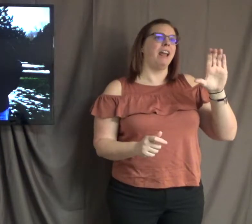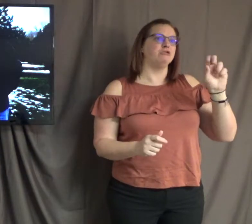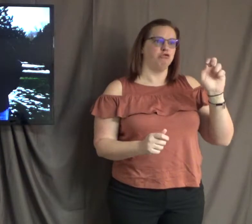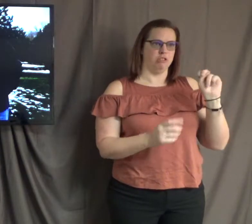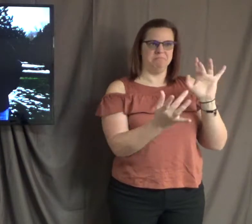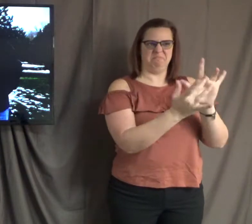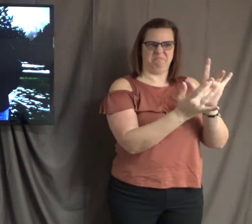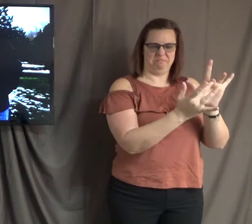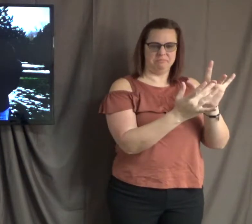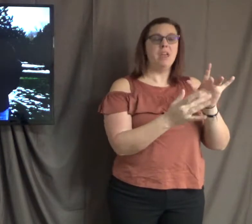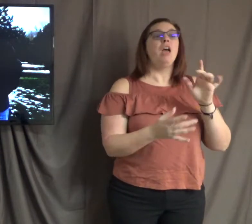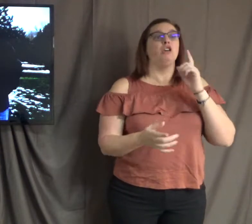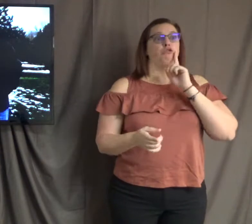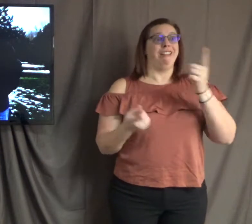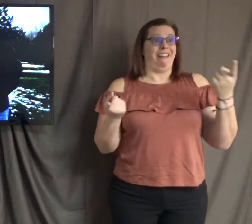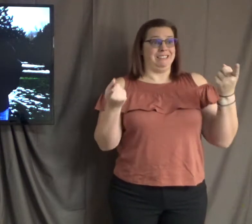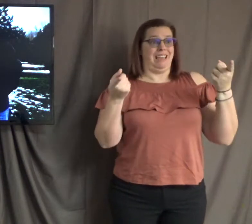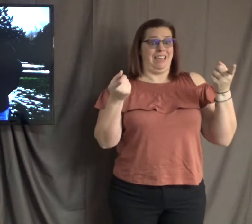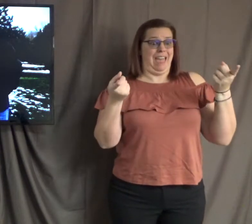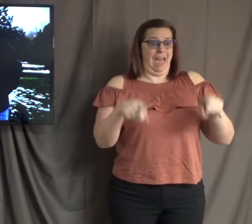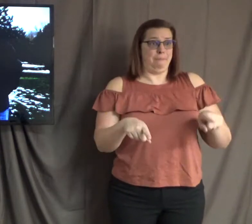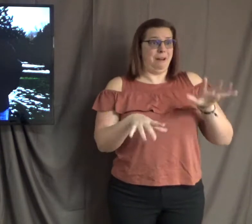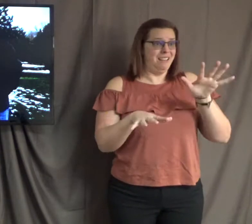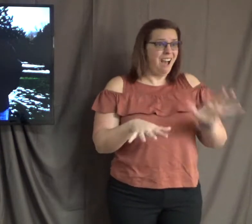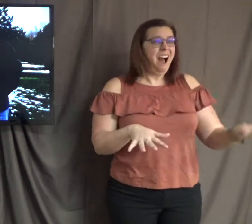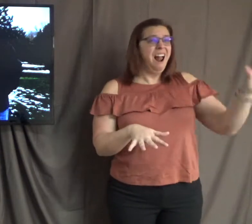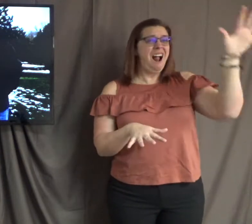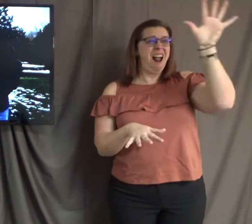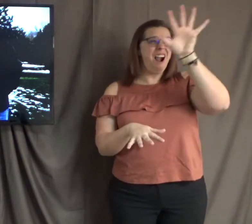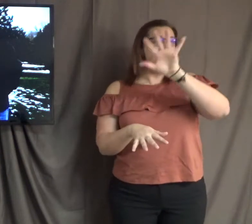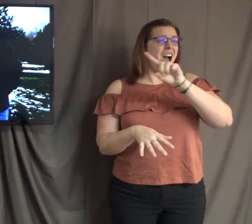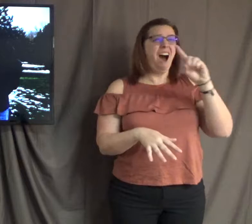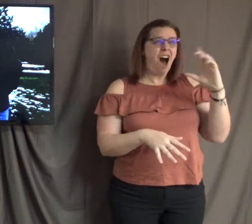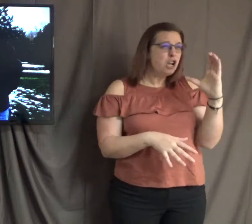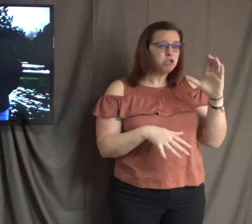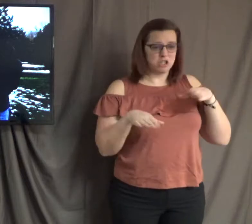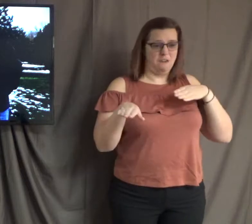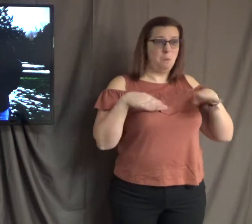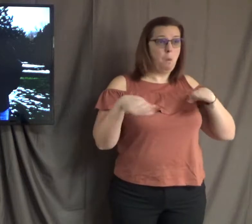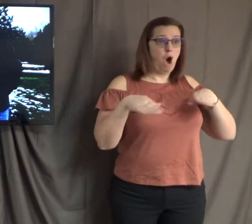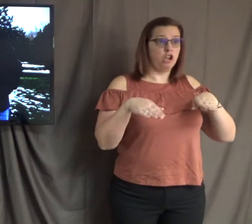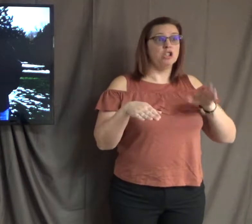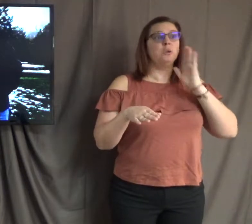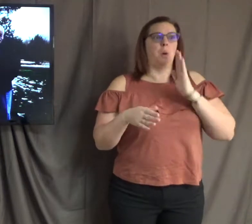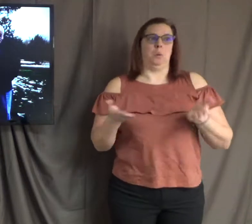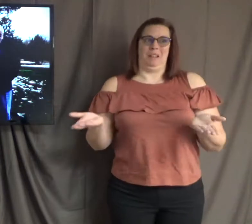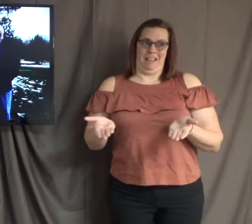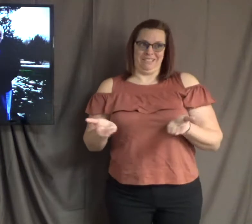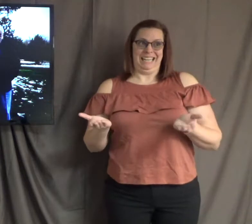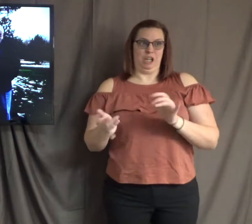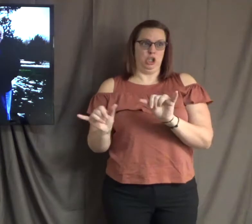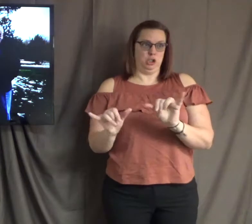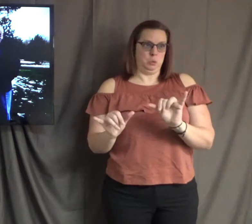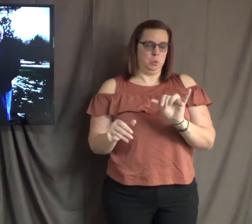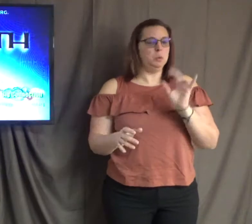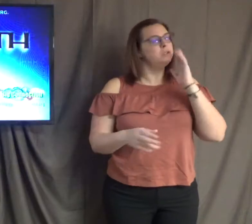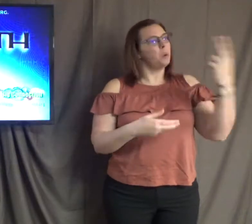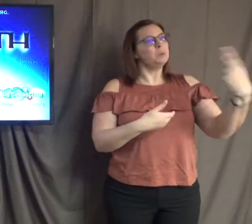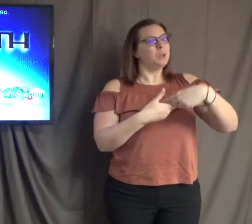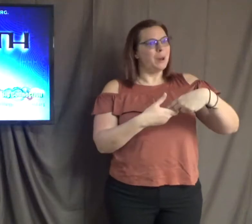with hundreds of walkers of labyrinths on World Labyrinth Day. And we'll be doing that here at Mile High. So come join